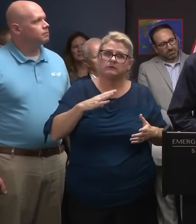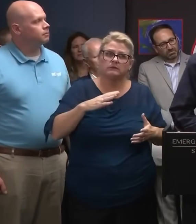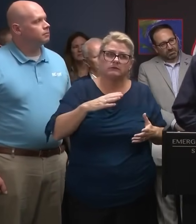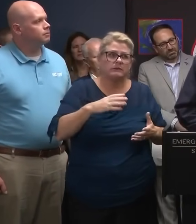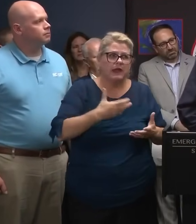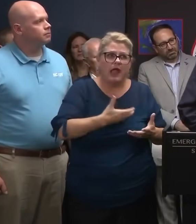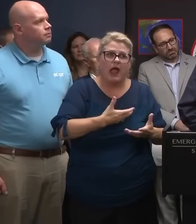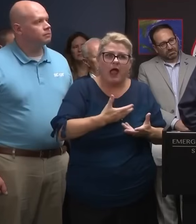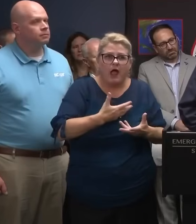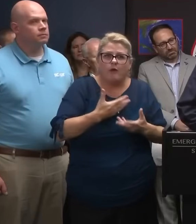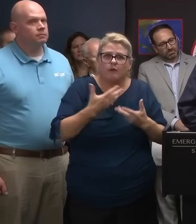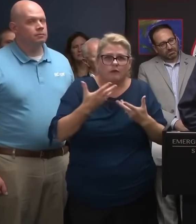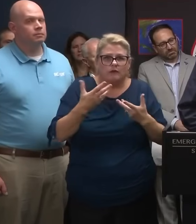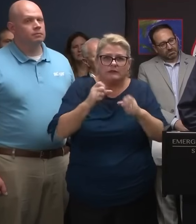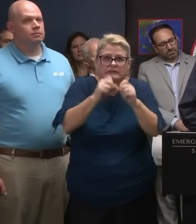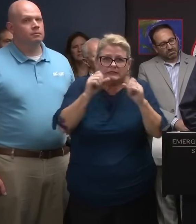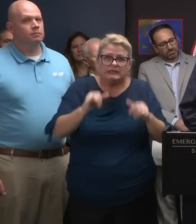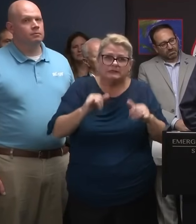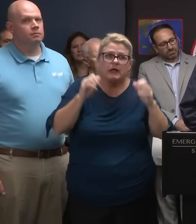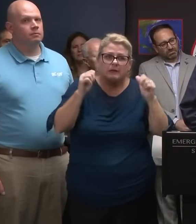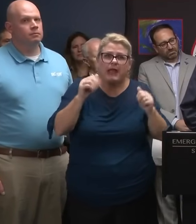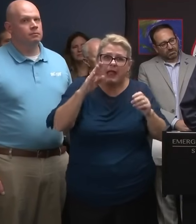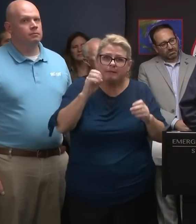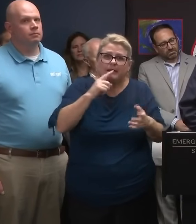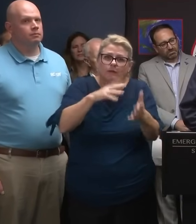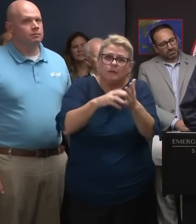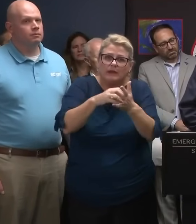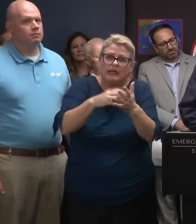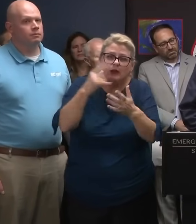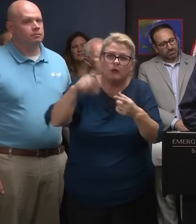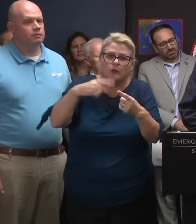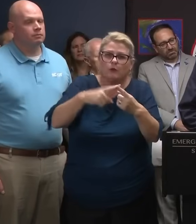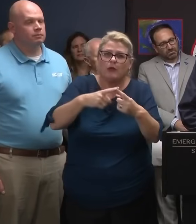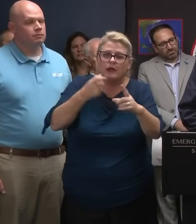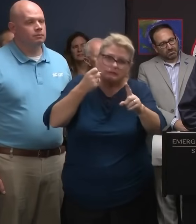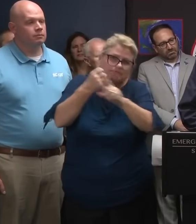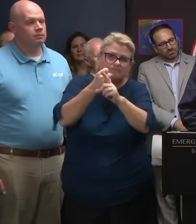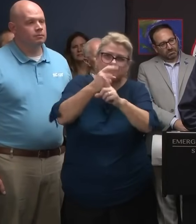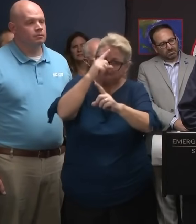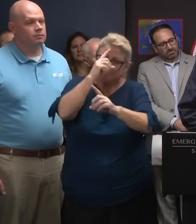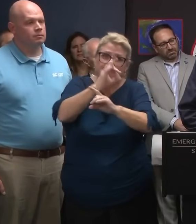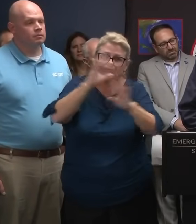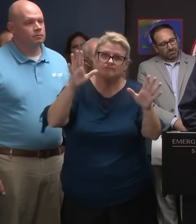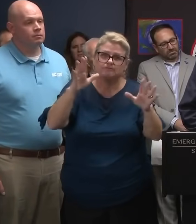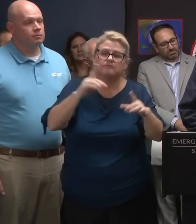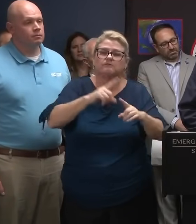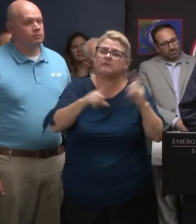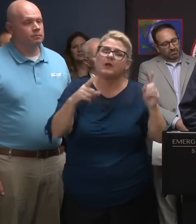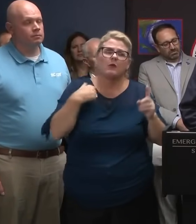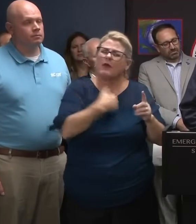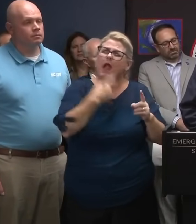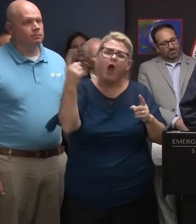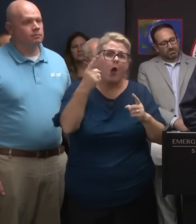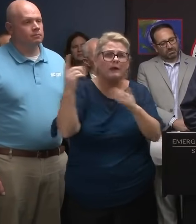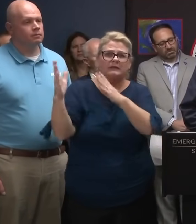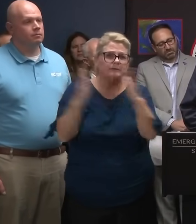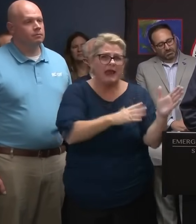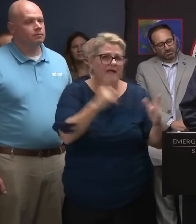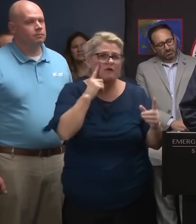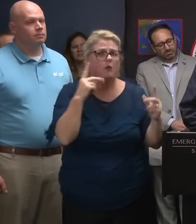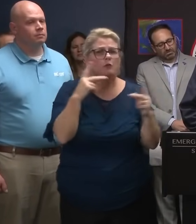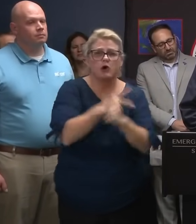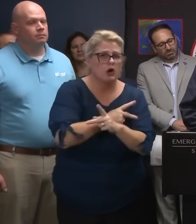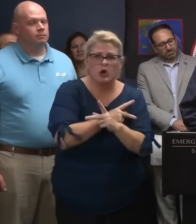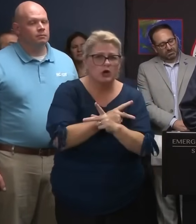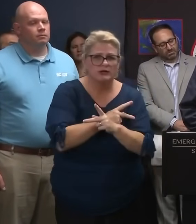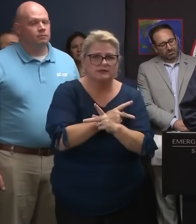system really is. So we need to be sure to harden that as well. But we always plan for the worst case scenario because